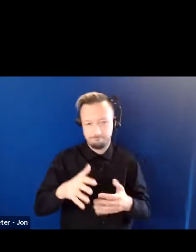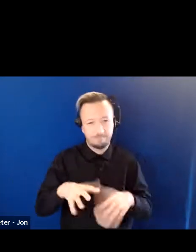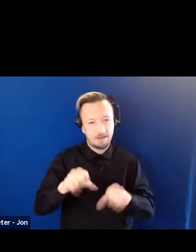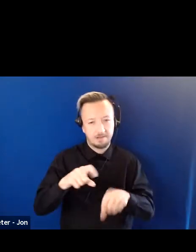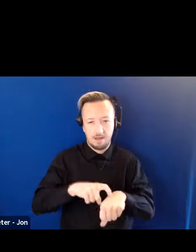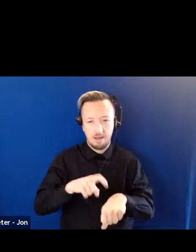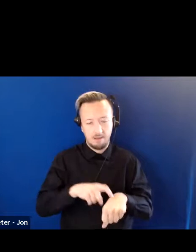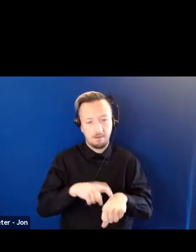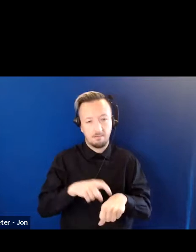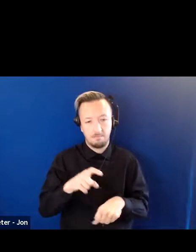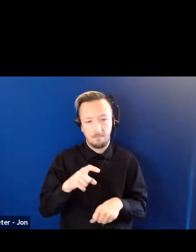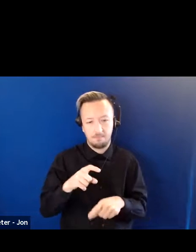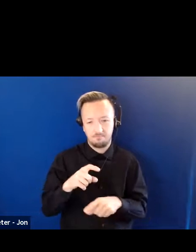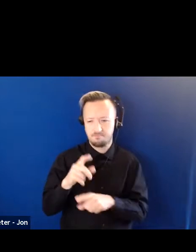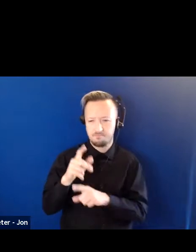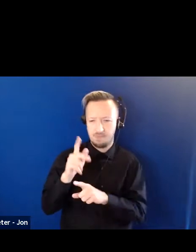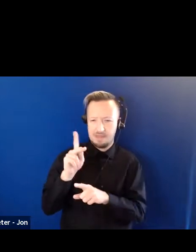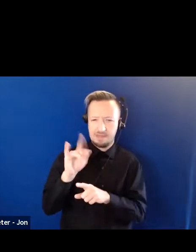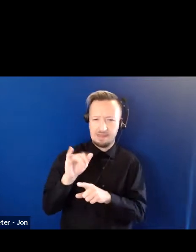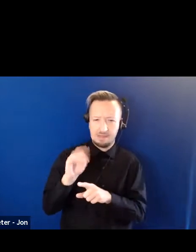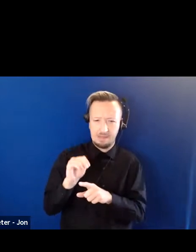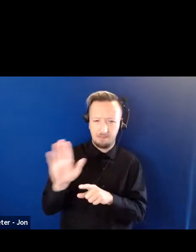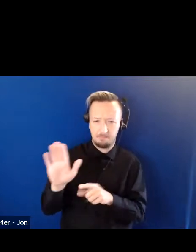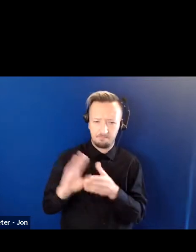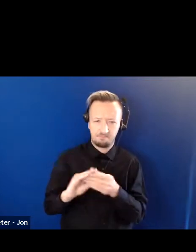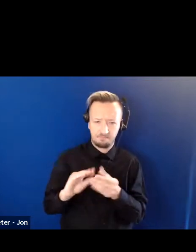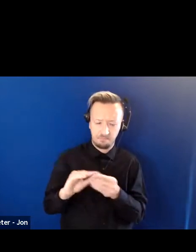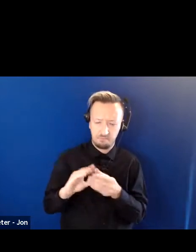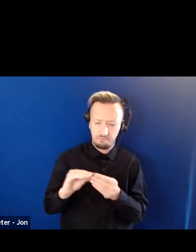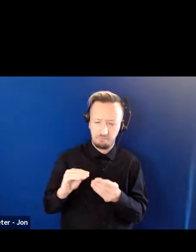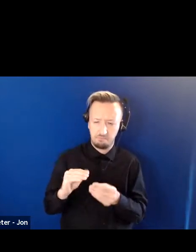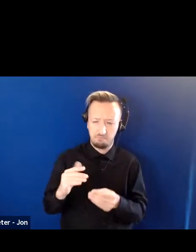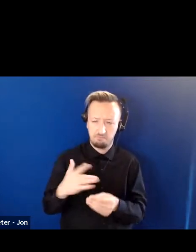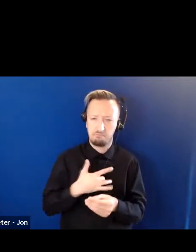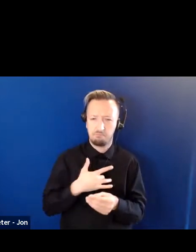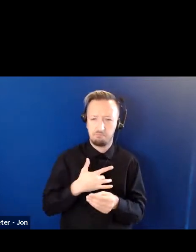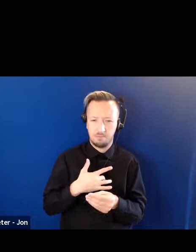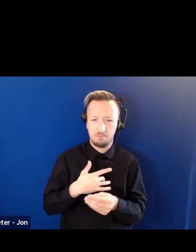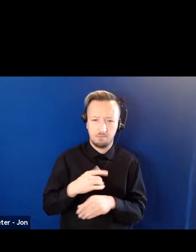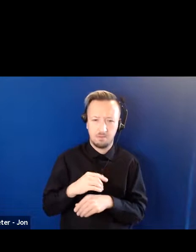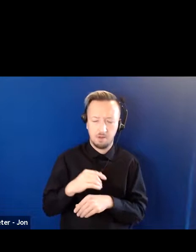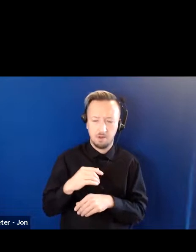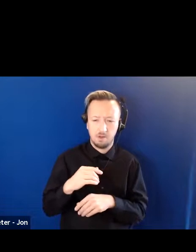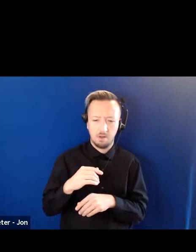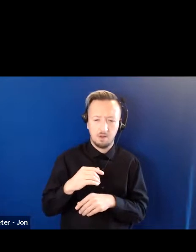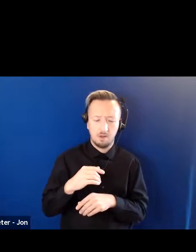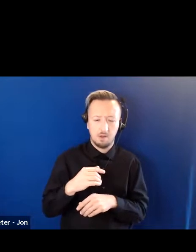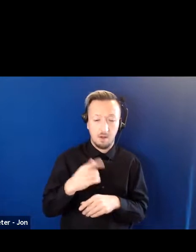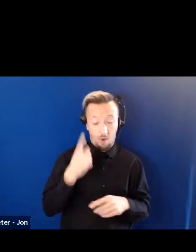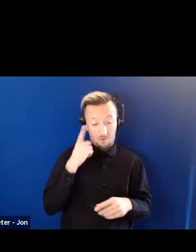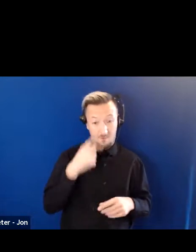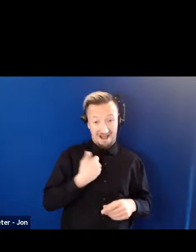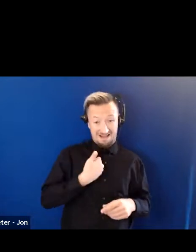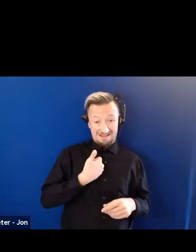I appreciate what Kim was able to talk about. And for me, in